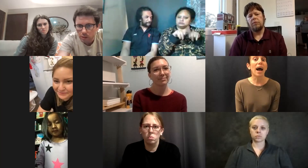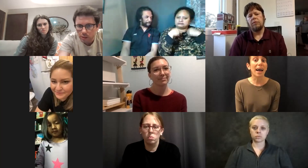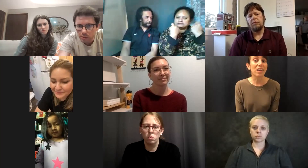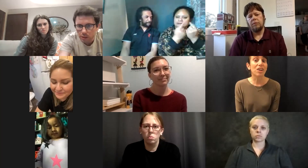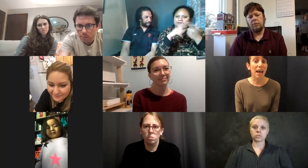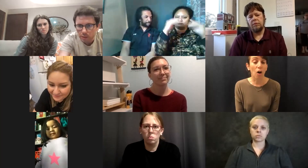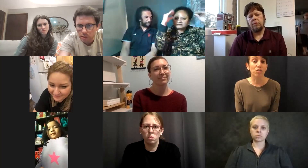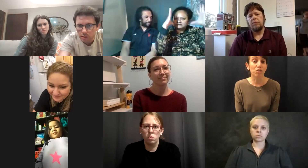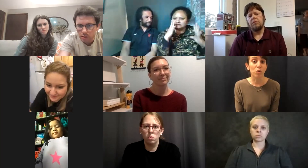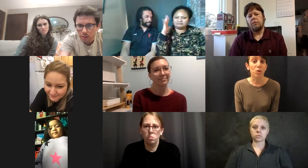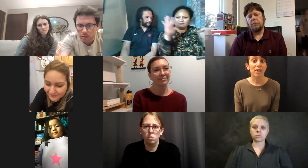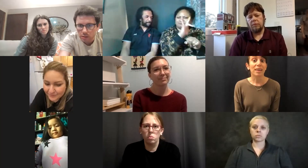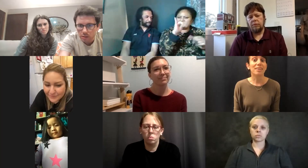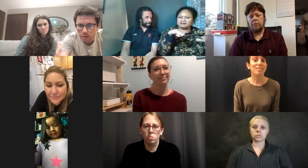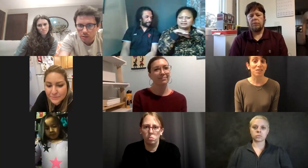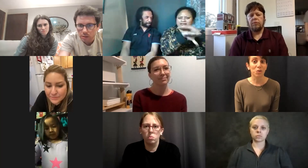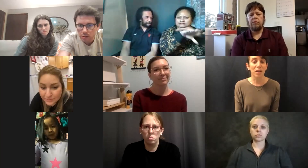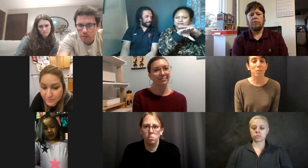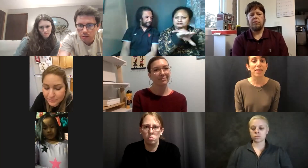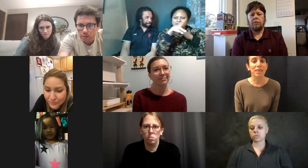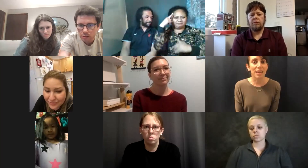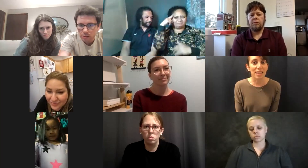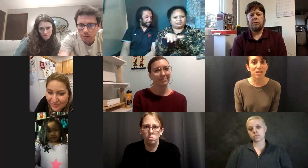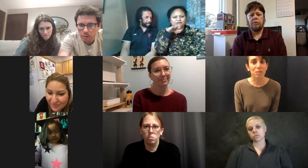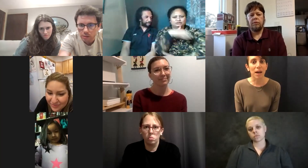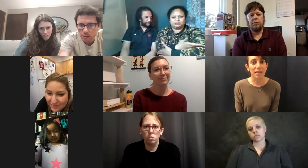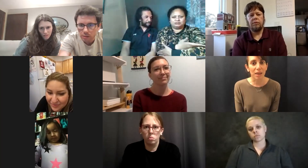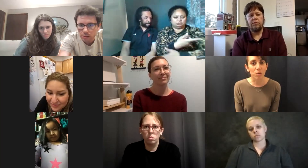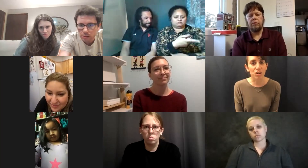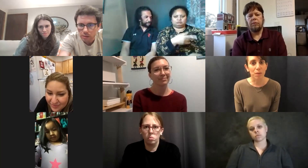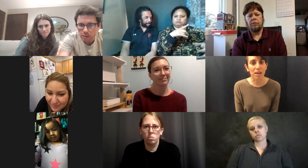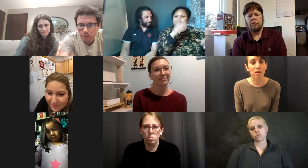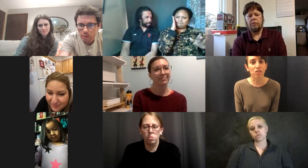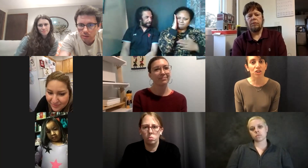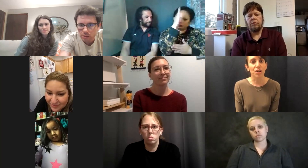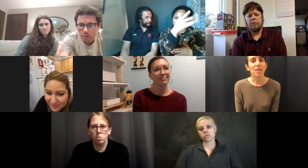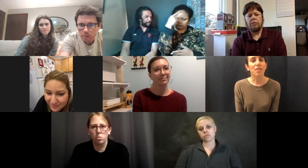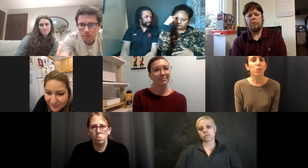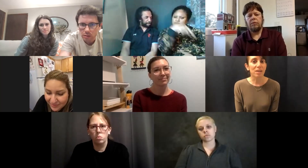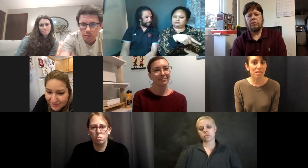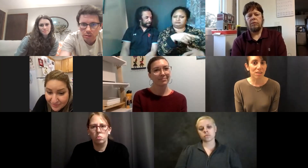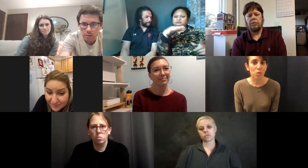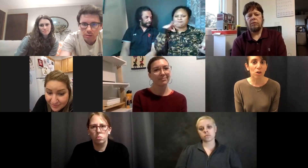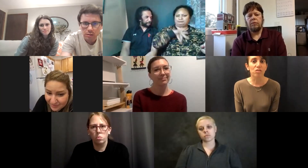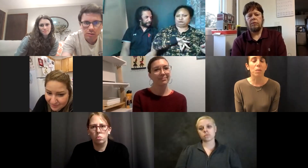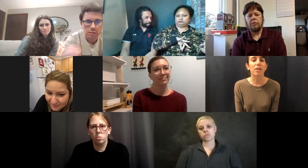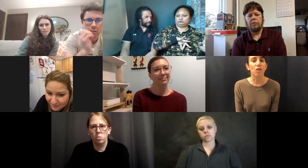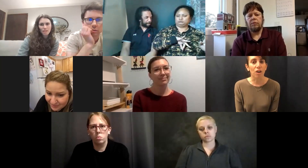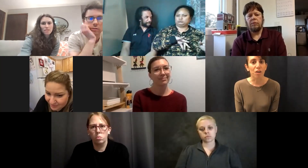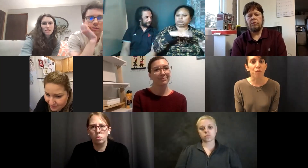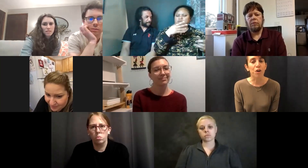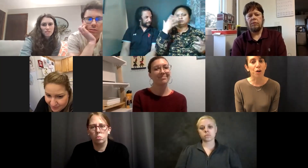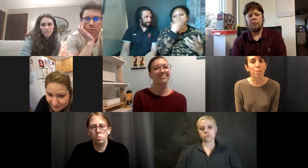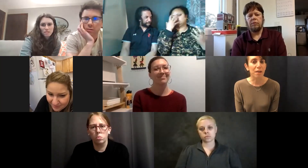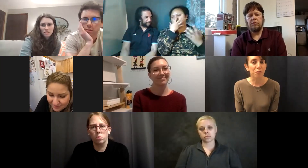what I could also continue in my lineage and my language and my culture, that would continue on to my